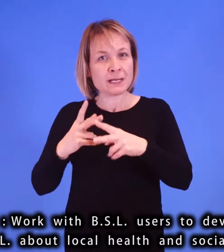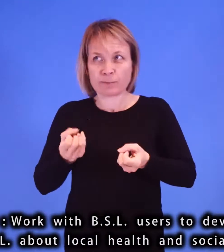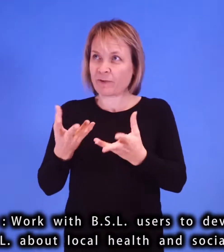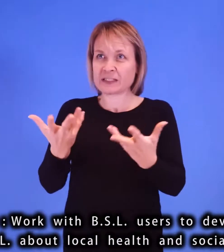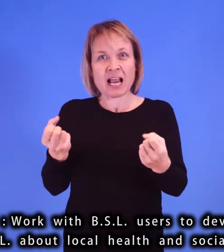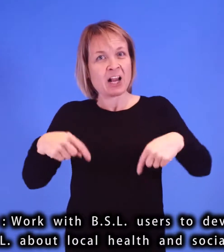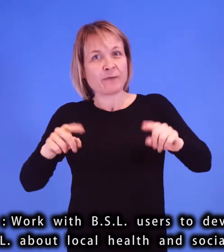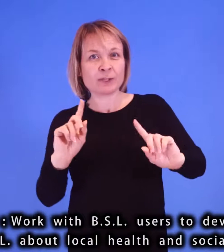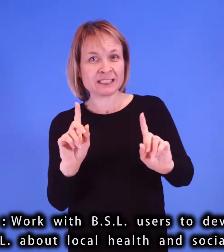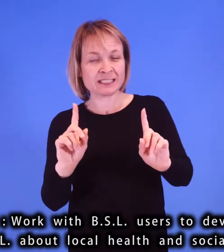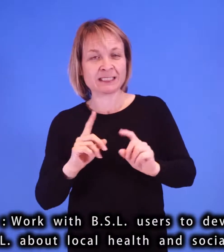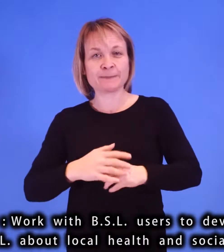provision.